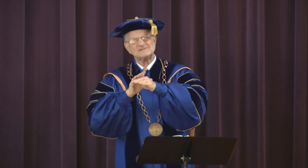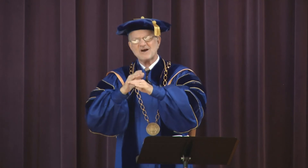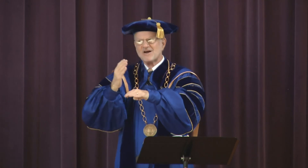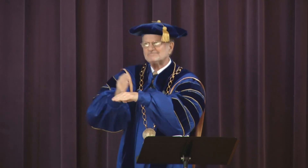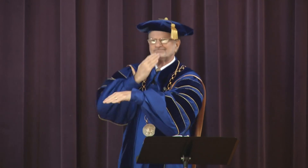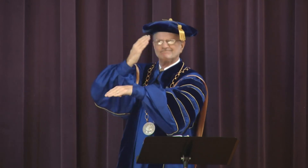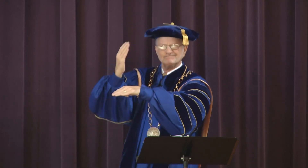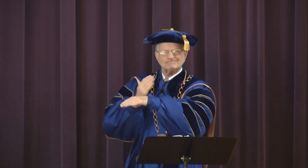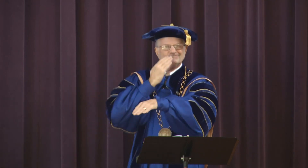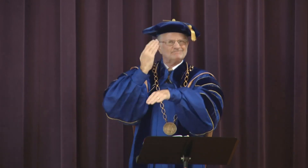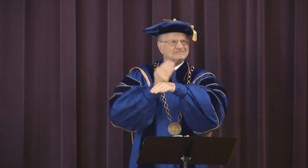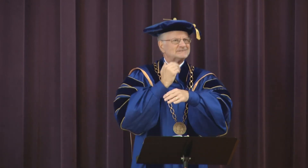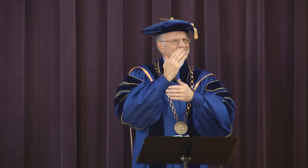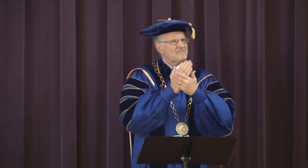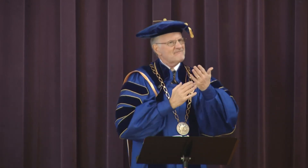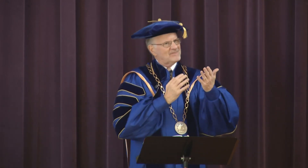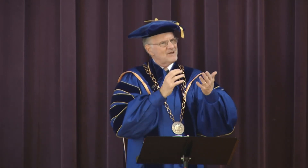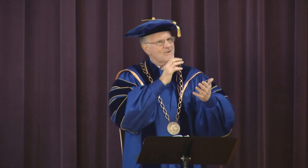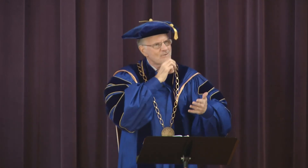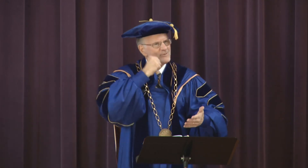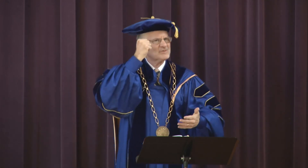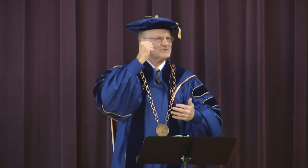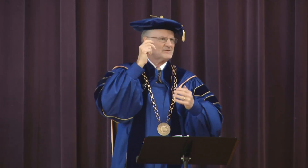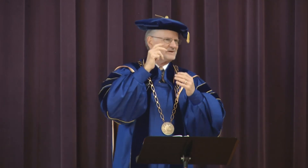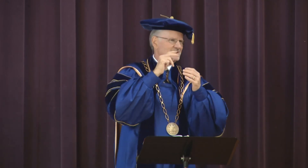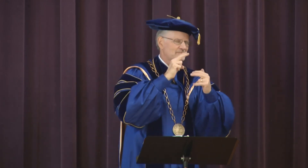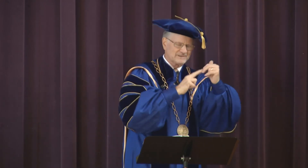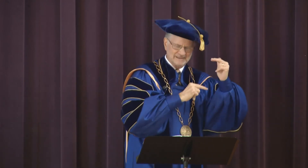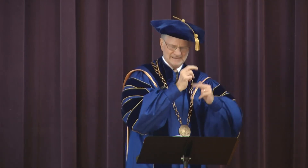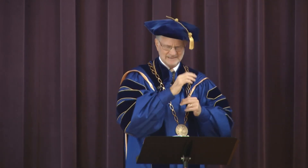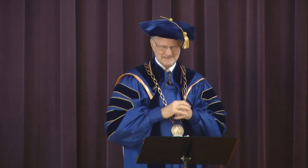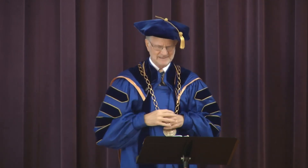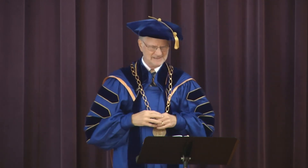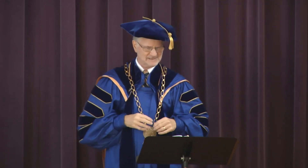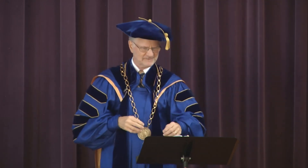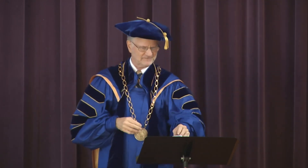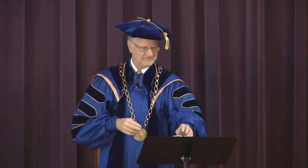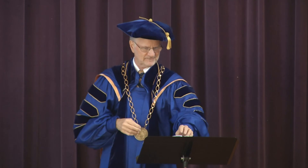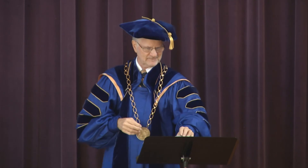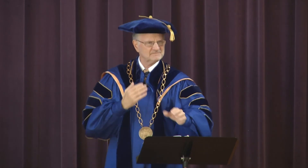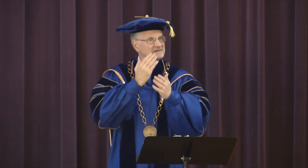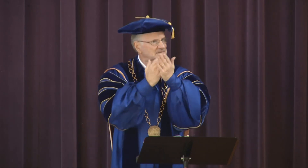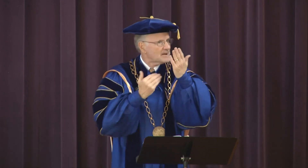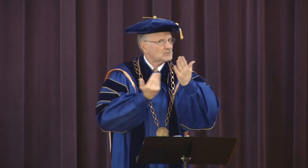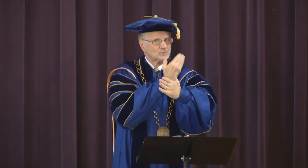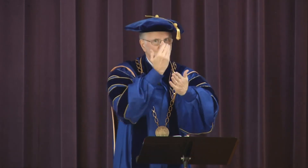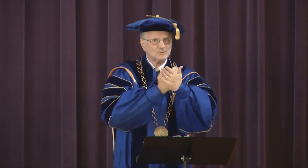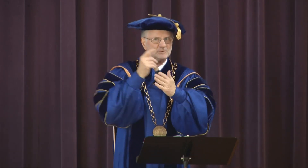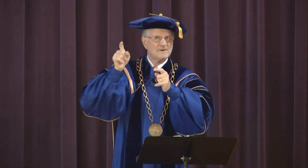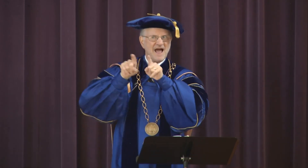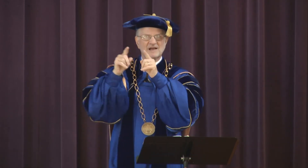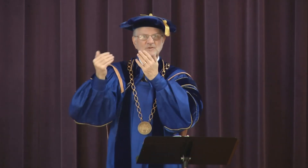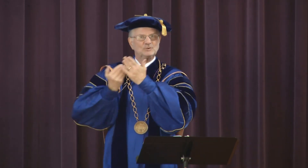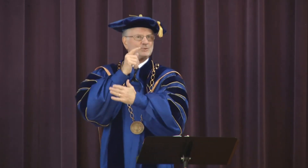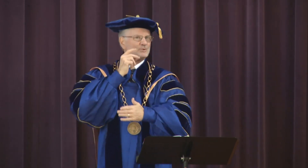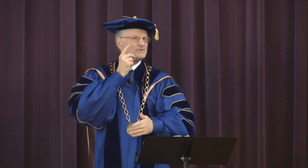There's space throughout campus. Some are being renovated. Some of the older buildings are still under construction, renovation projects.